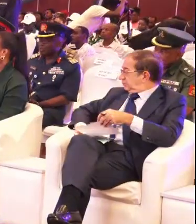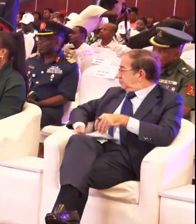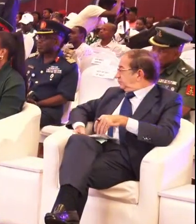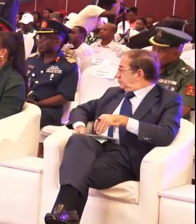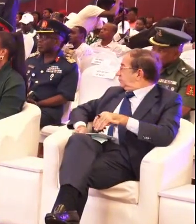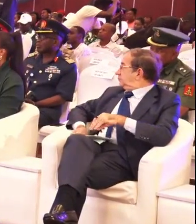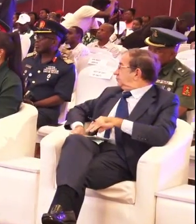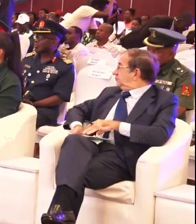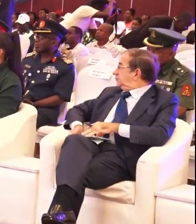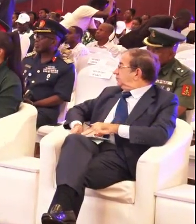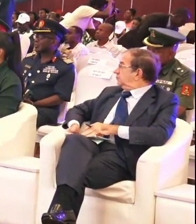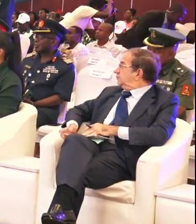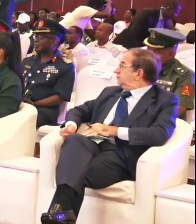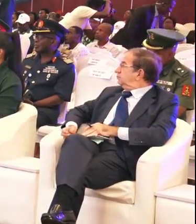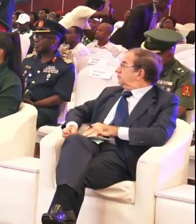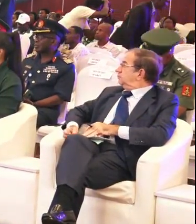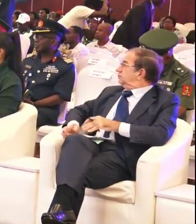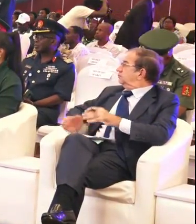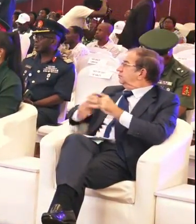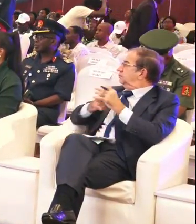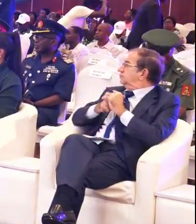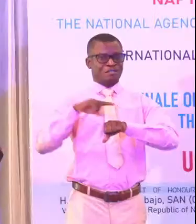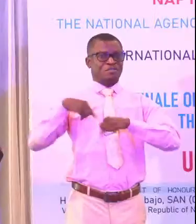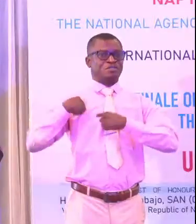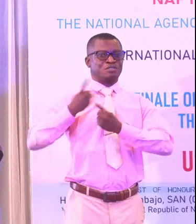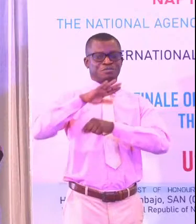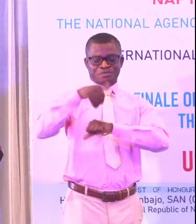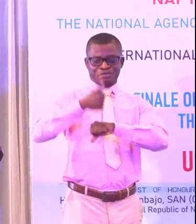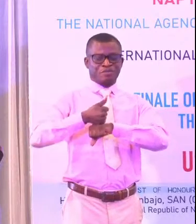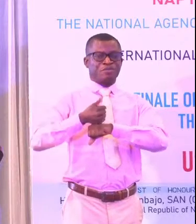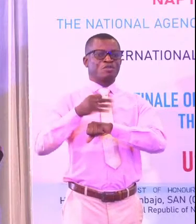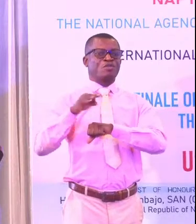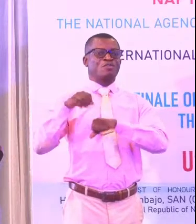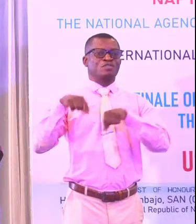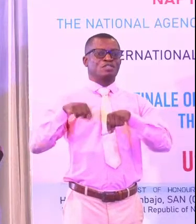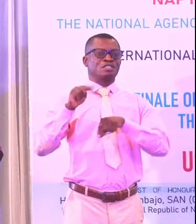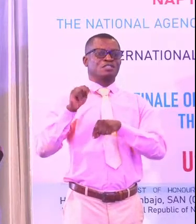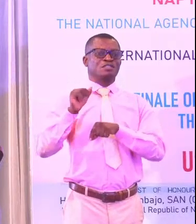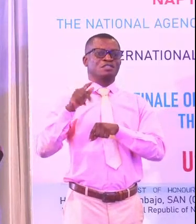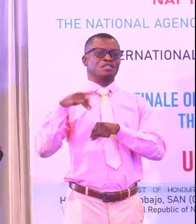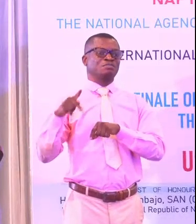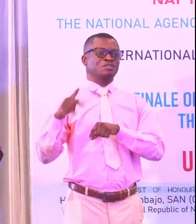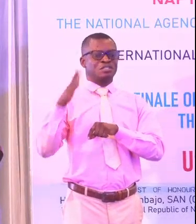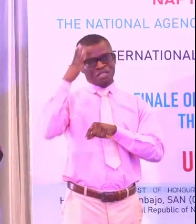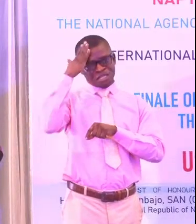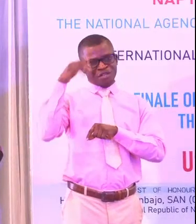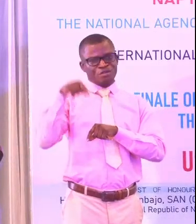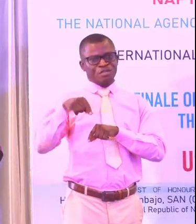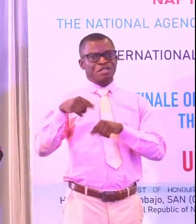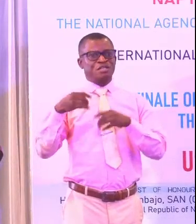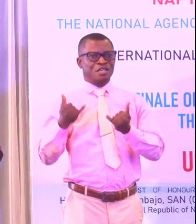is why, for the first time since the establishment of NAPTIP, the headquarters is currently in the middle of an